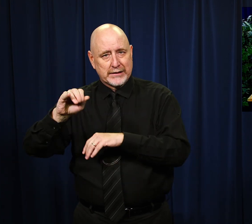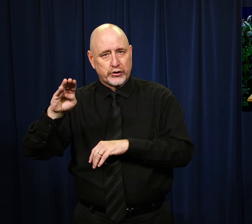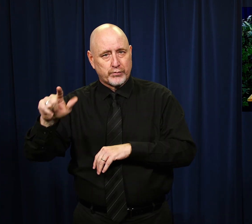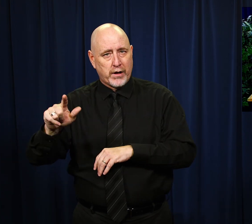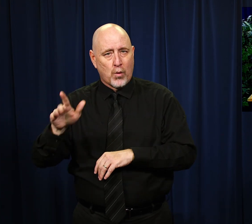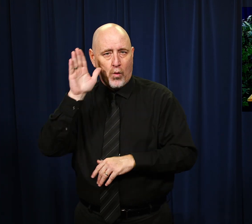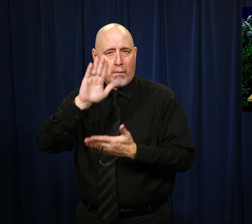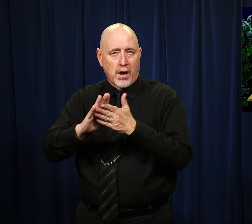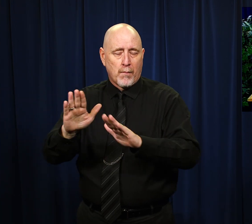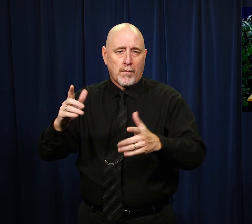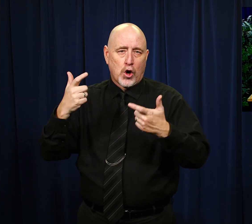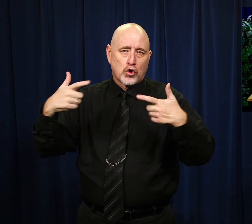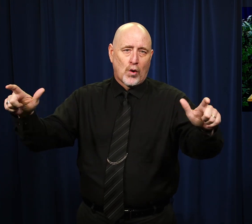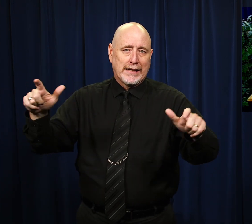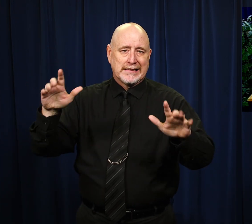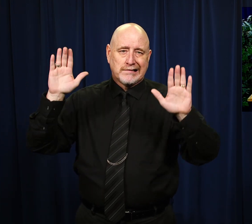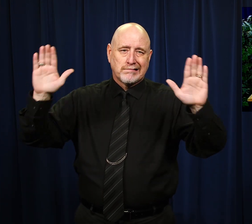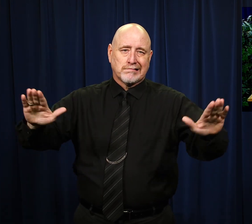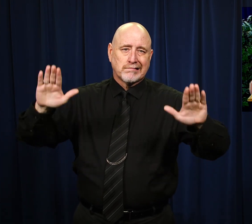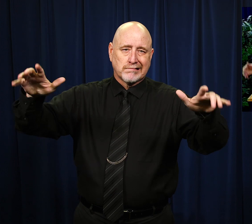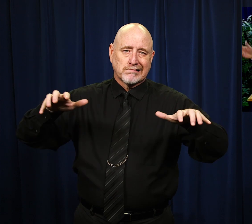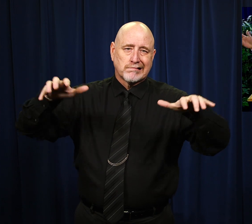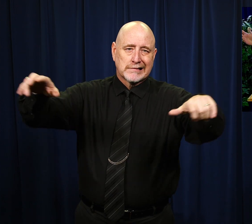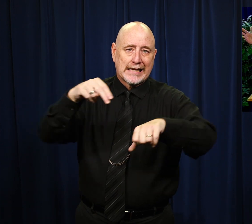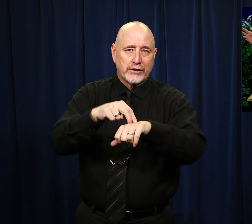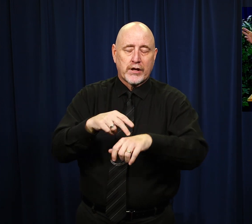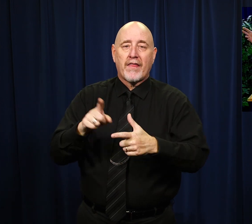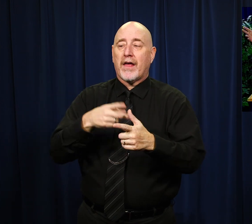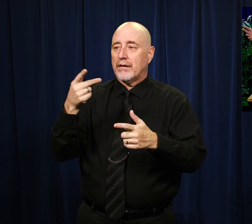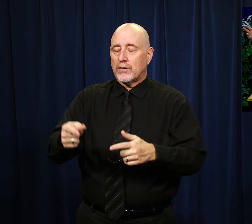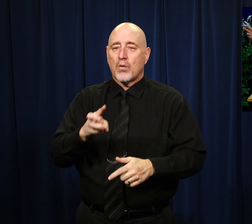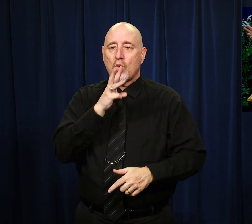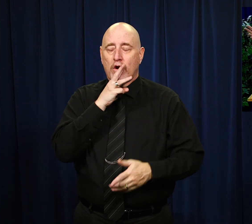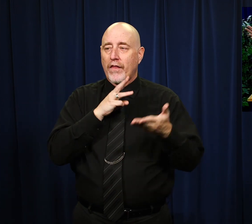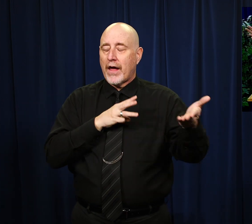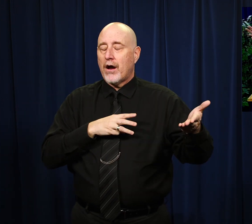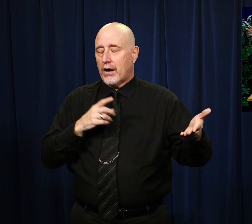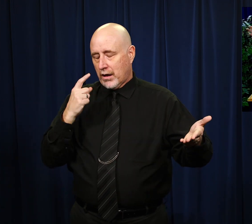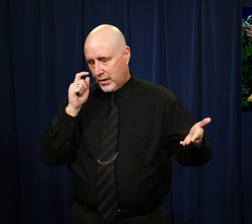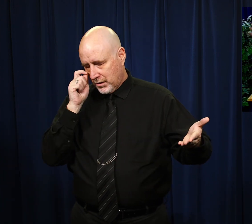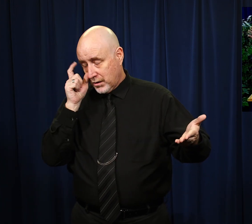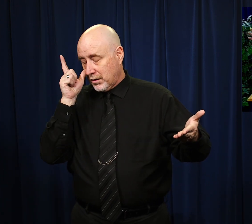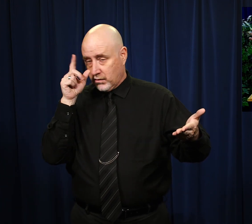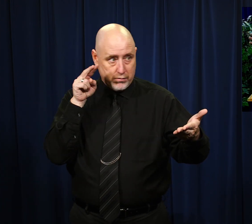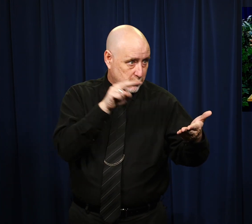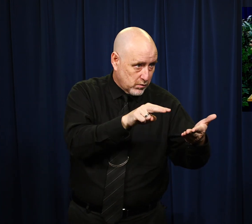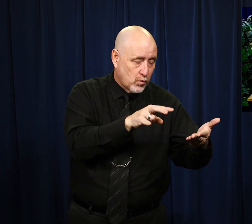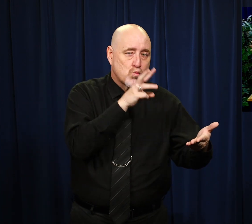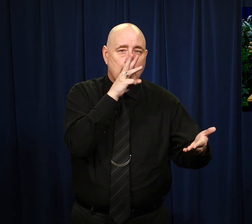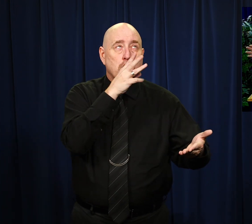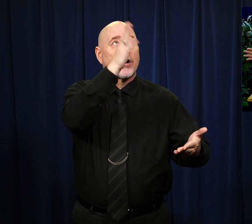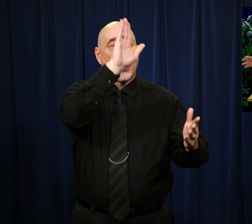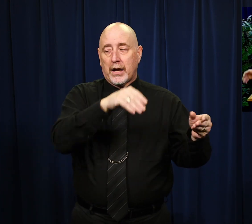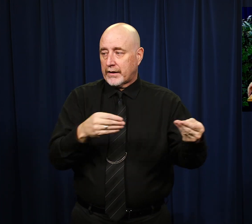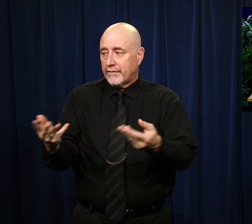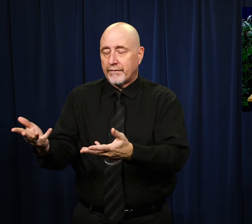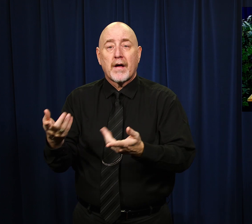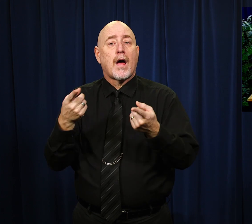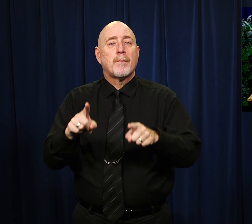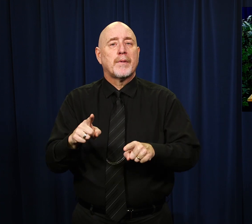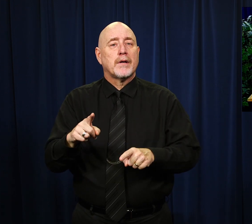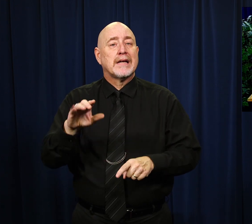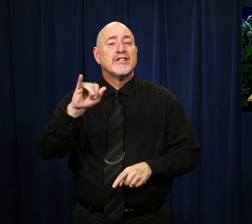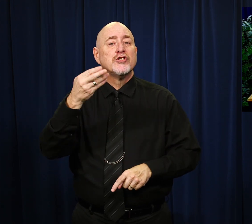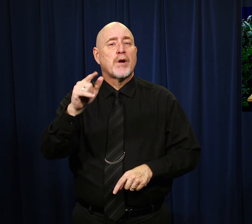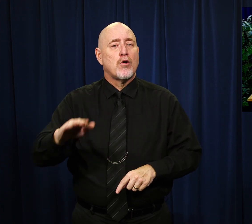going to be a great nation. And water is there. Her eyes are opened and she sees it. water is given by them. And what happens? He